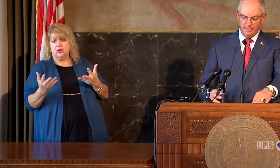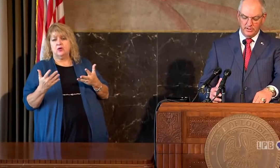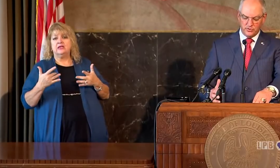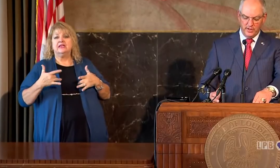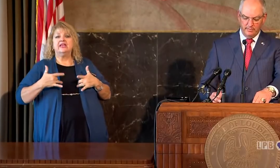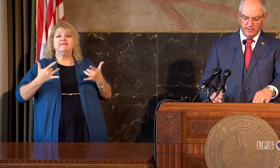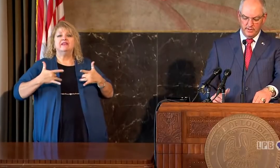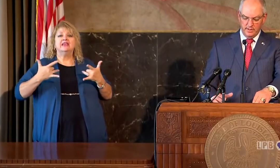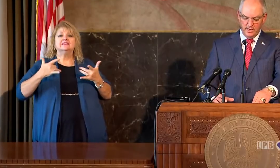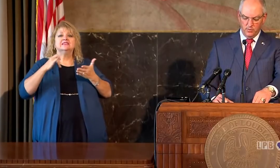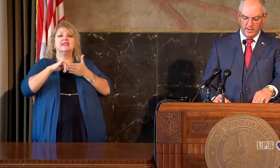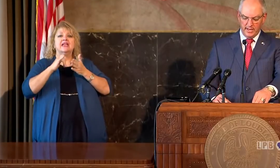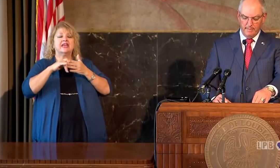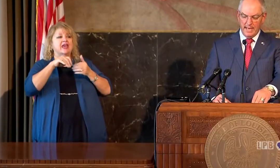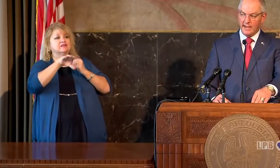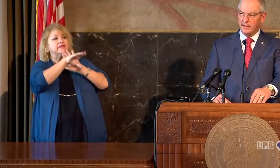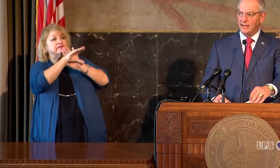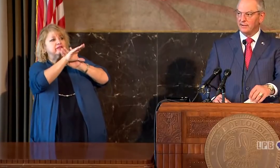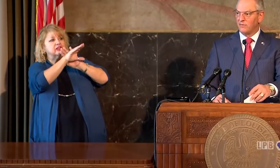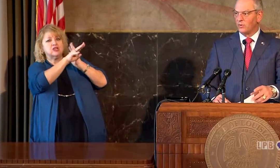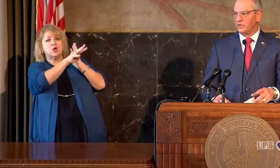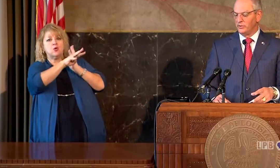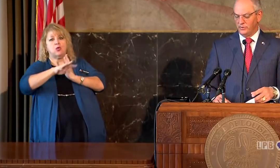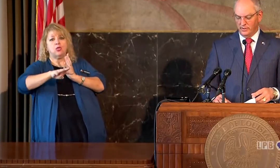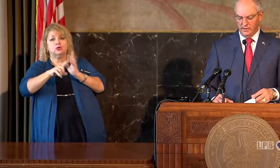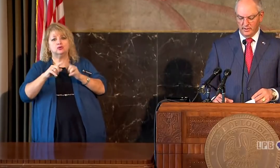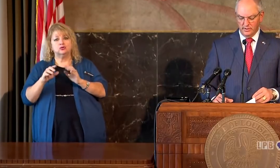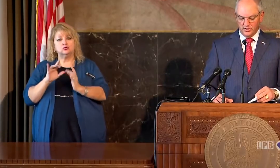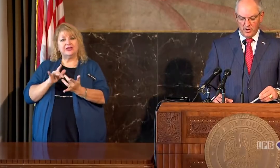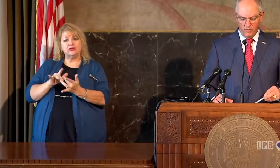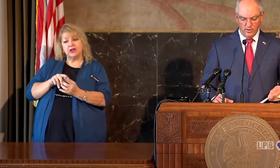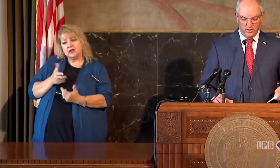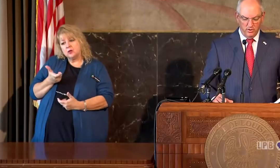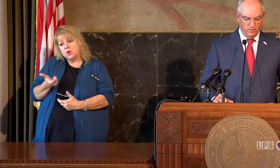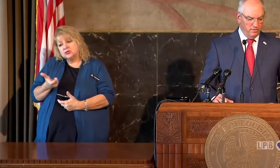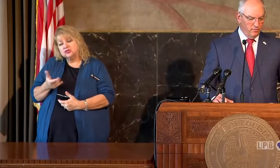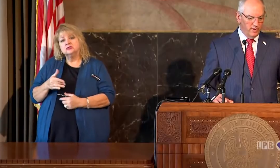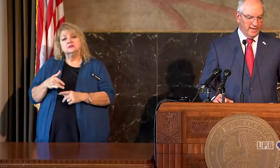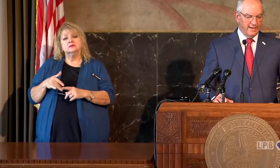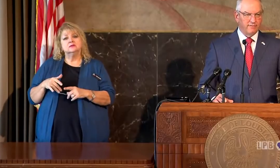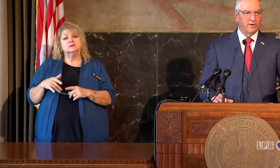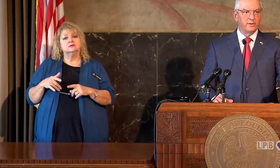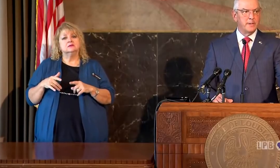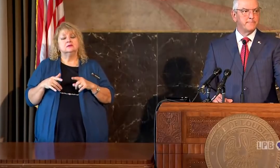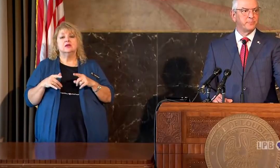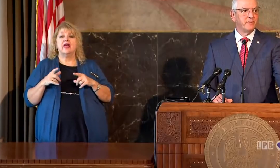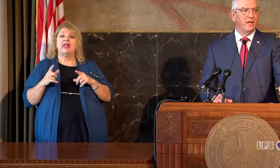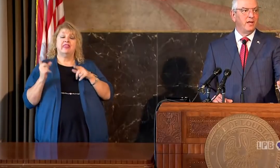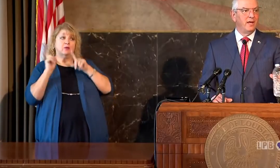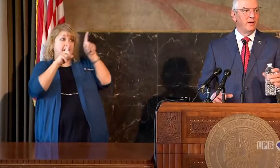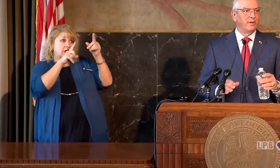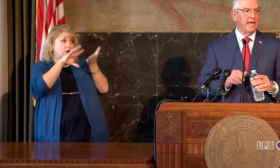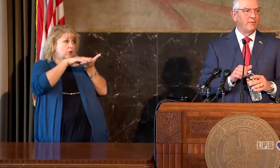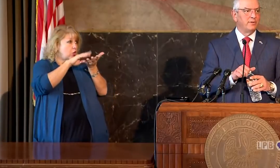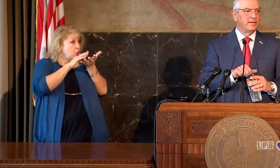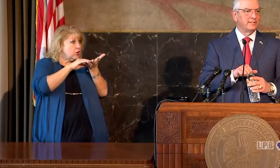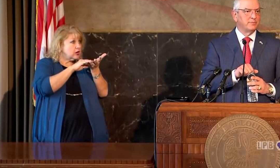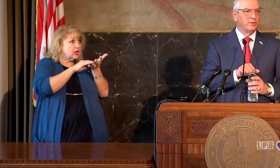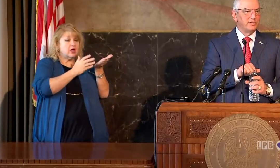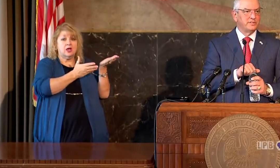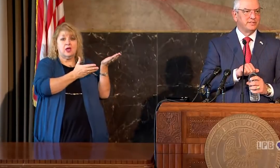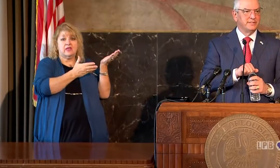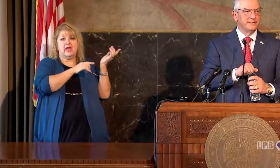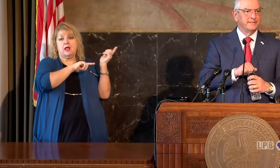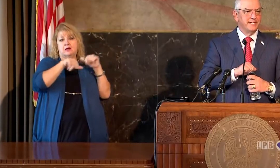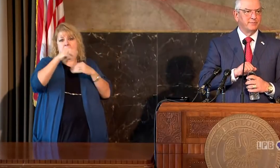that might be streamed. And when I get back, I look forward to sharing with you what I have learned. And with that, we'll take